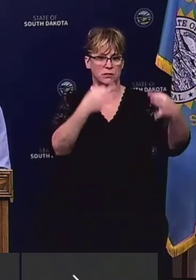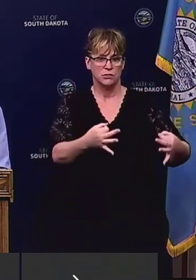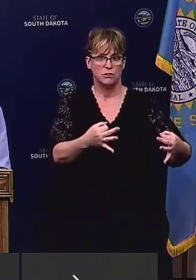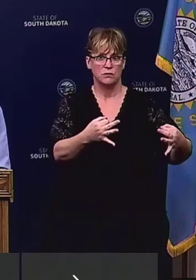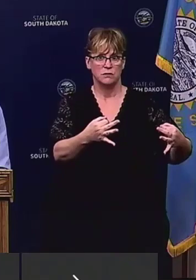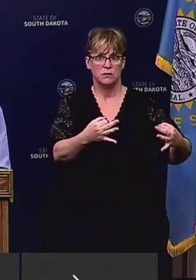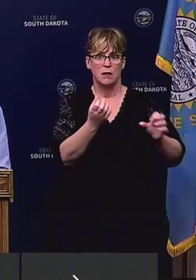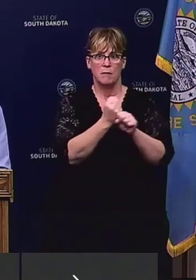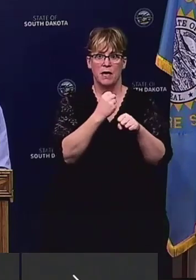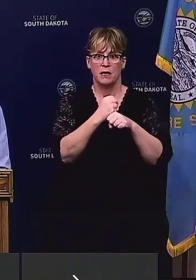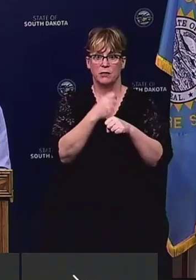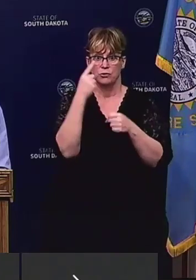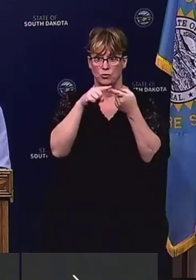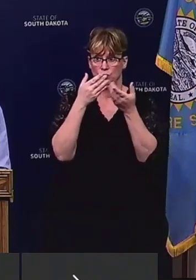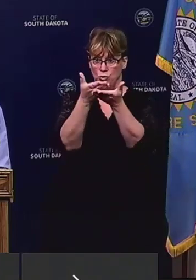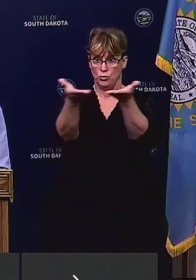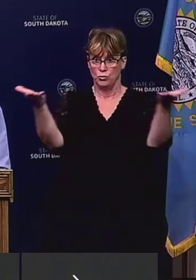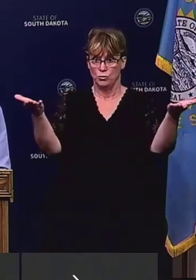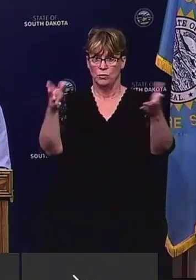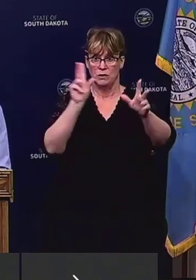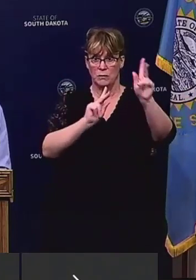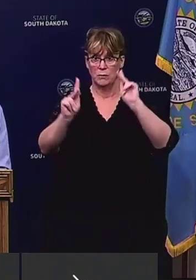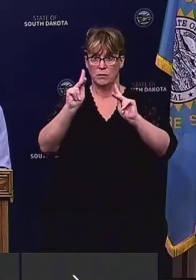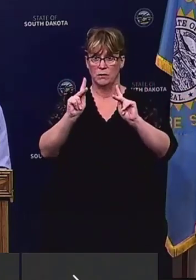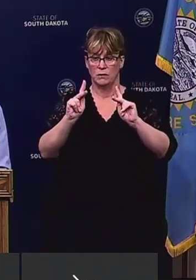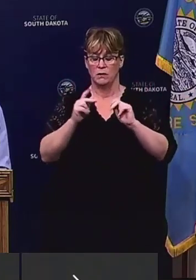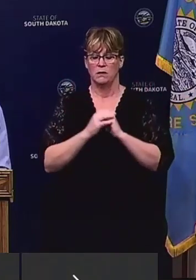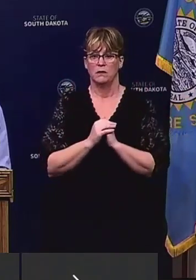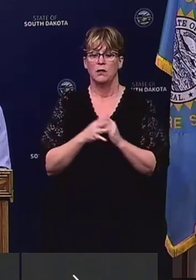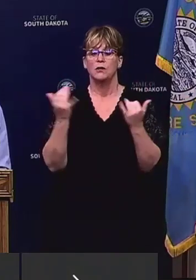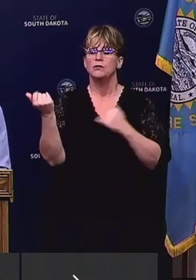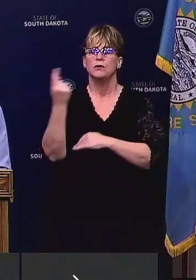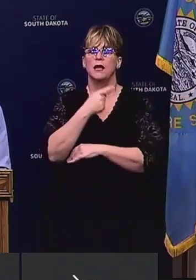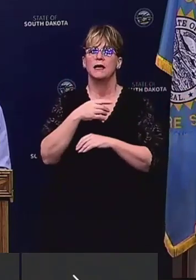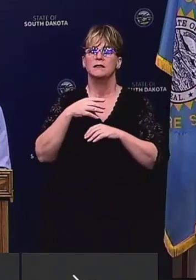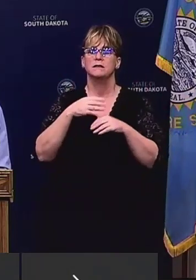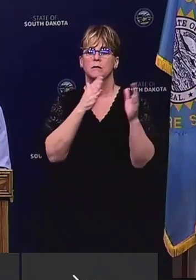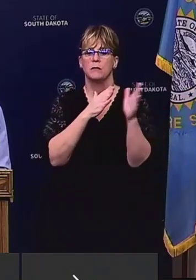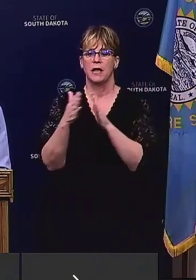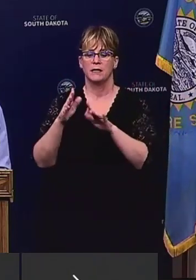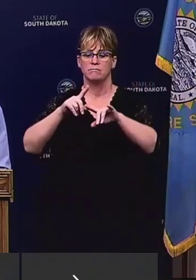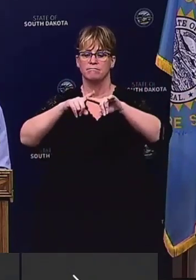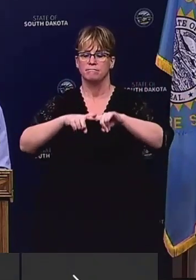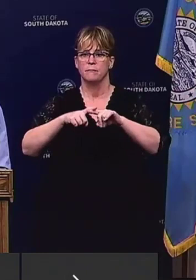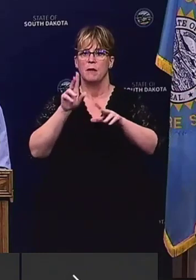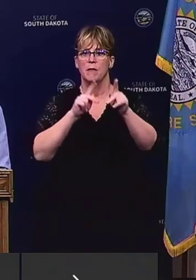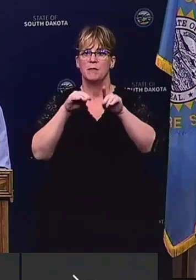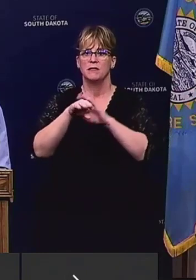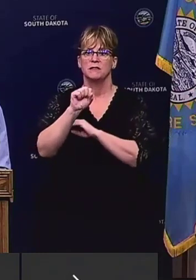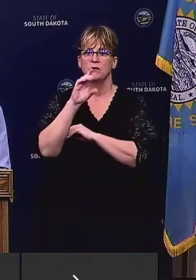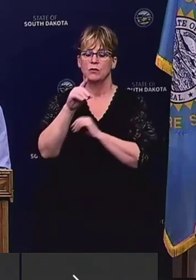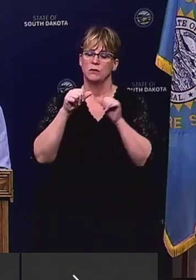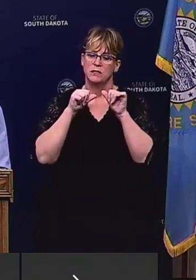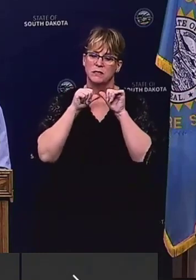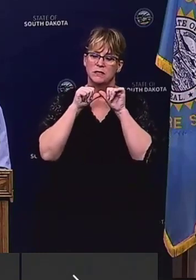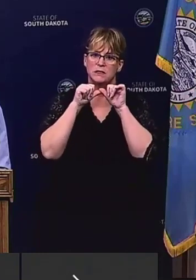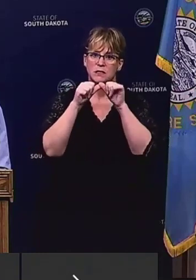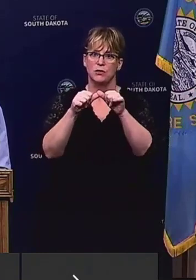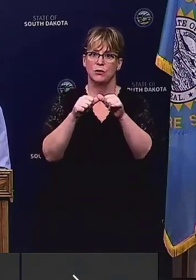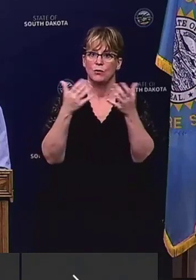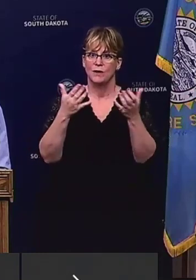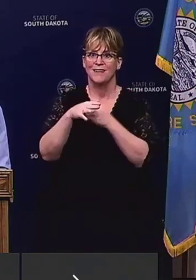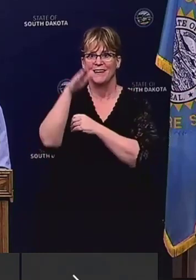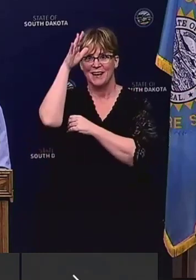the hands of the people, where it belongs. Today's plan relies on South Dakotans to continue to exercise